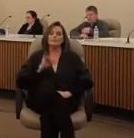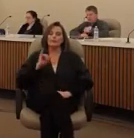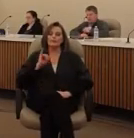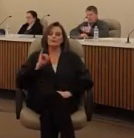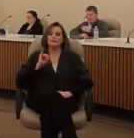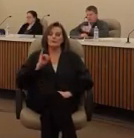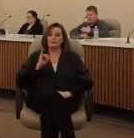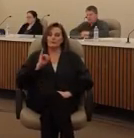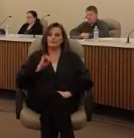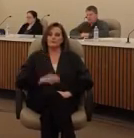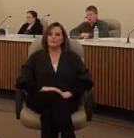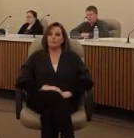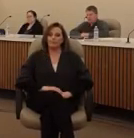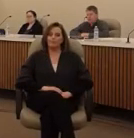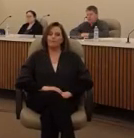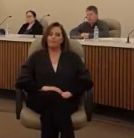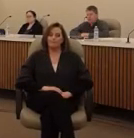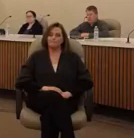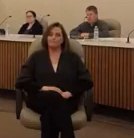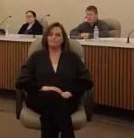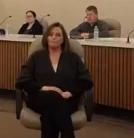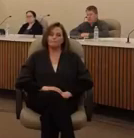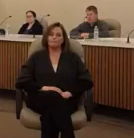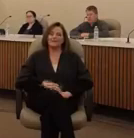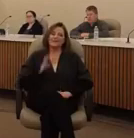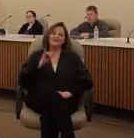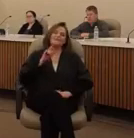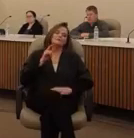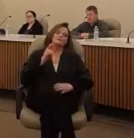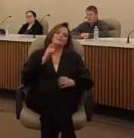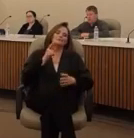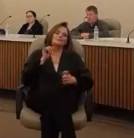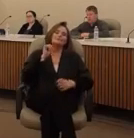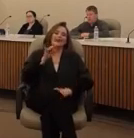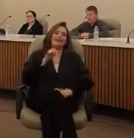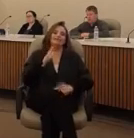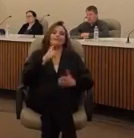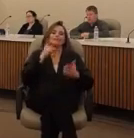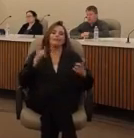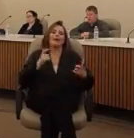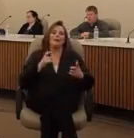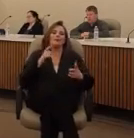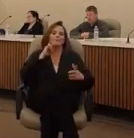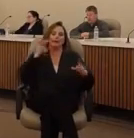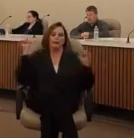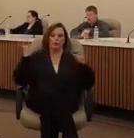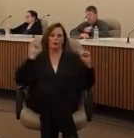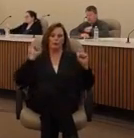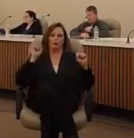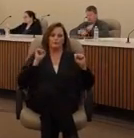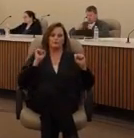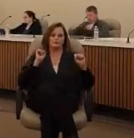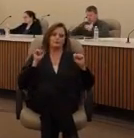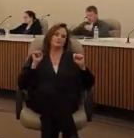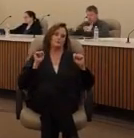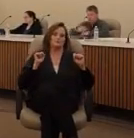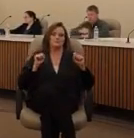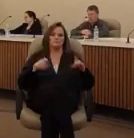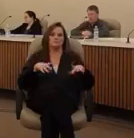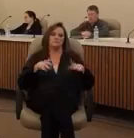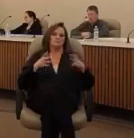number, a significant number of noise violations, that the hours shall be limited